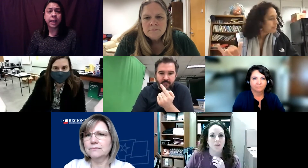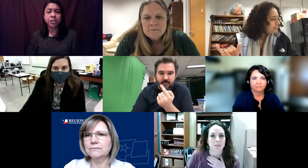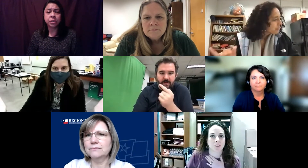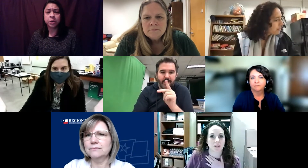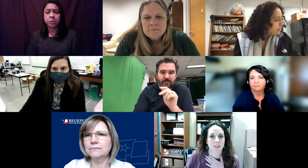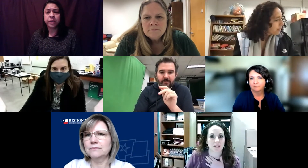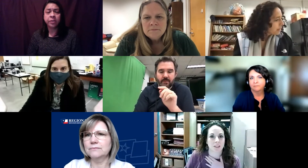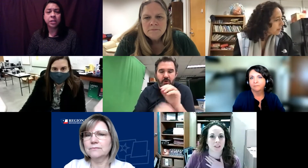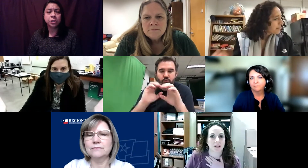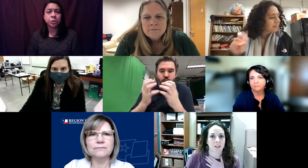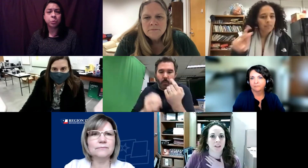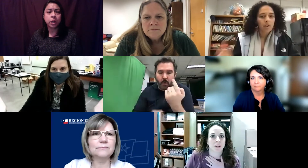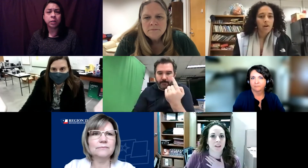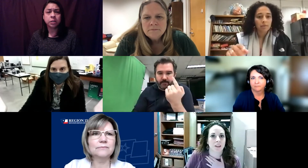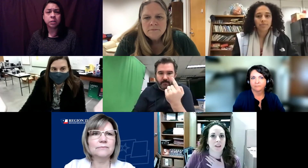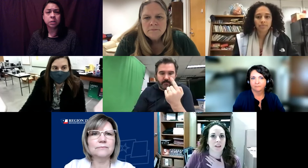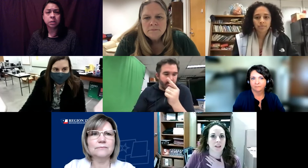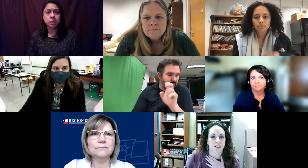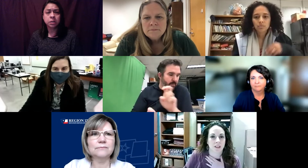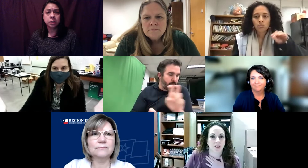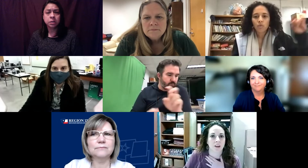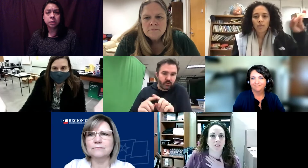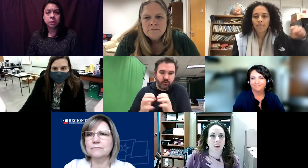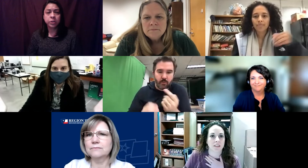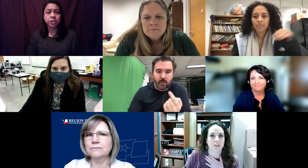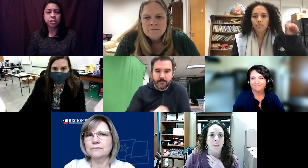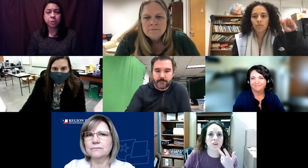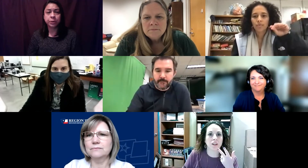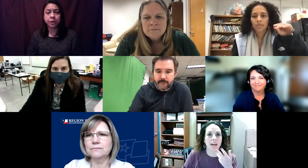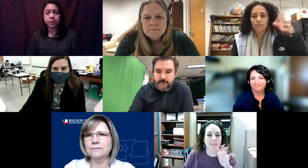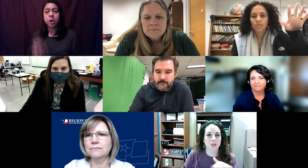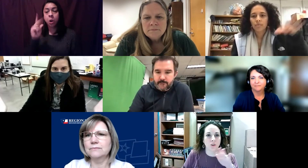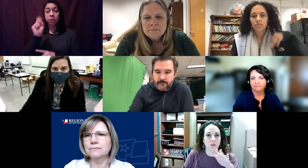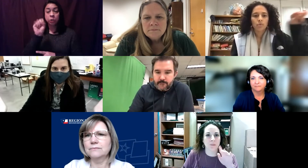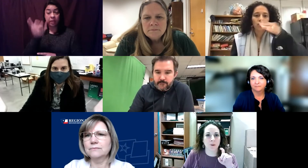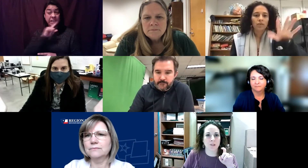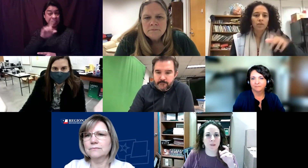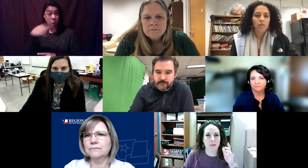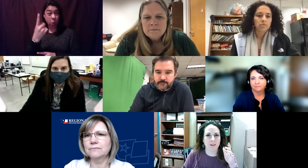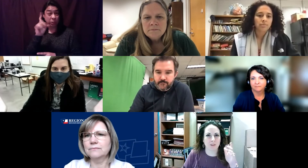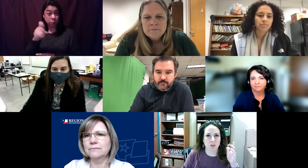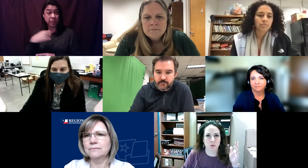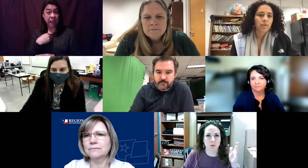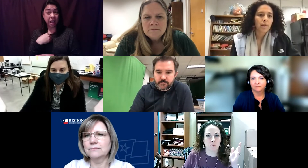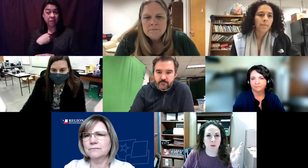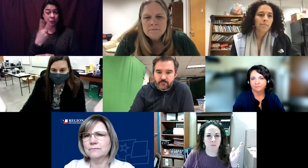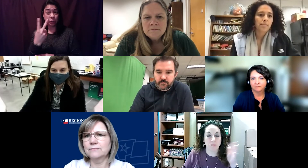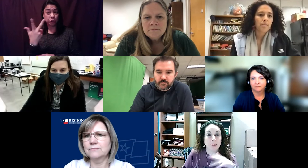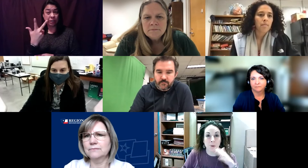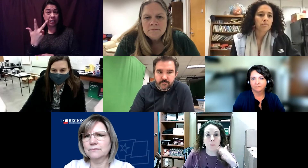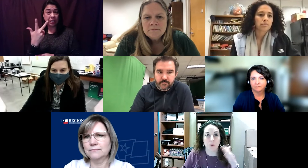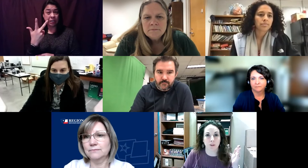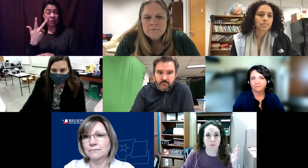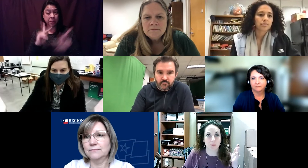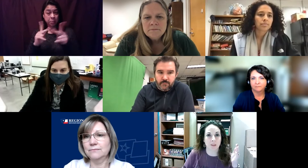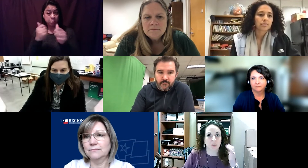1. Actually, we're gonna move Kathy into group 1. Okay, An so inter- is there only supposed to be about 2 or 3